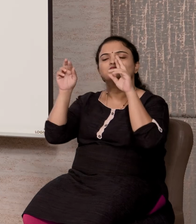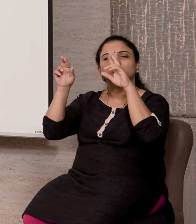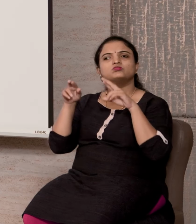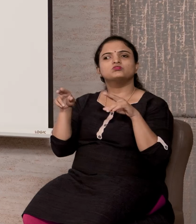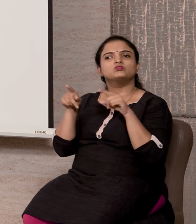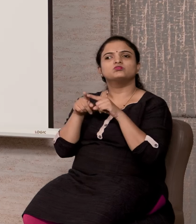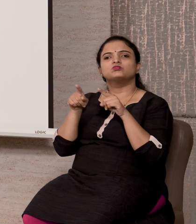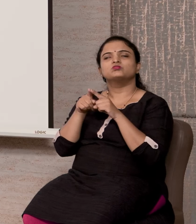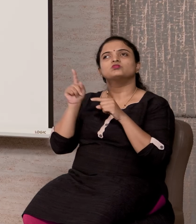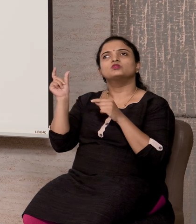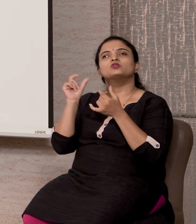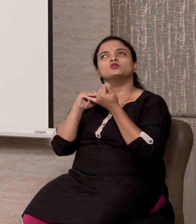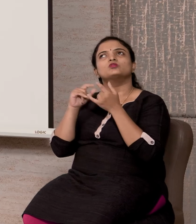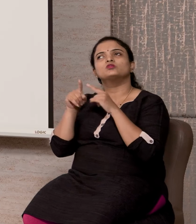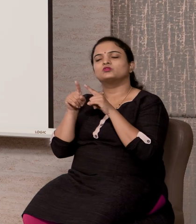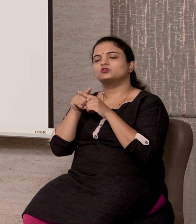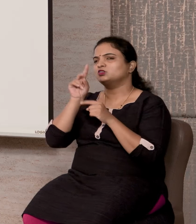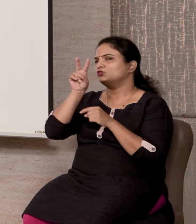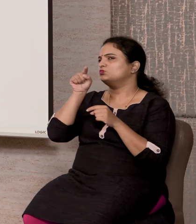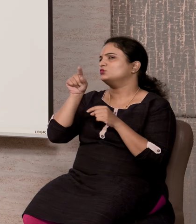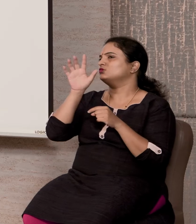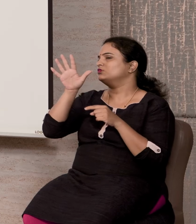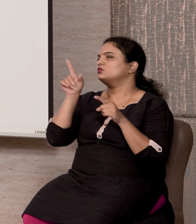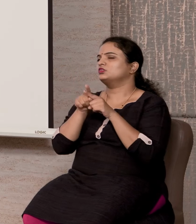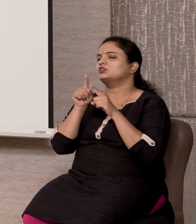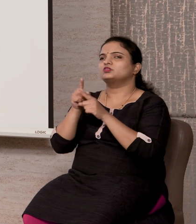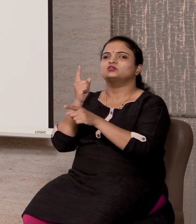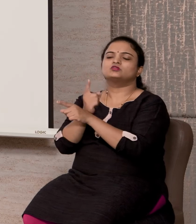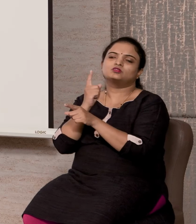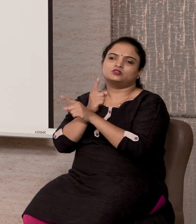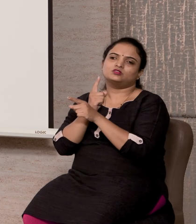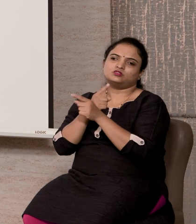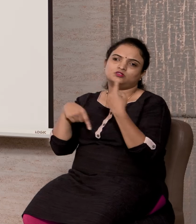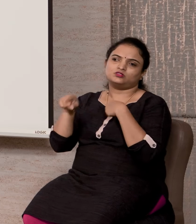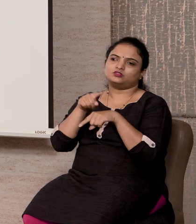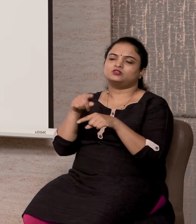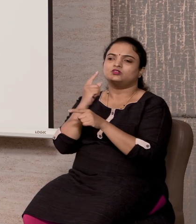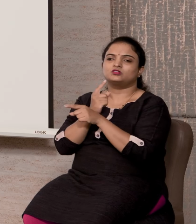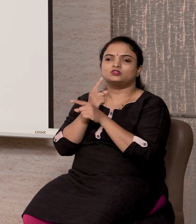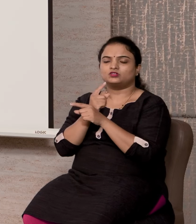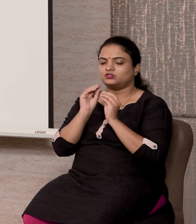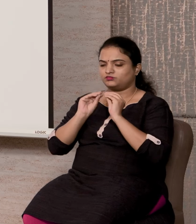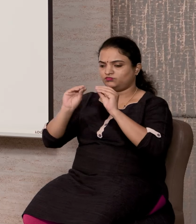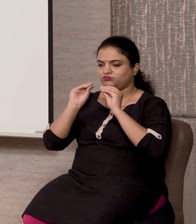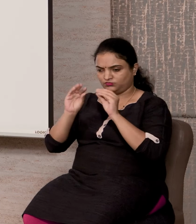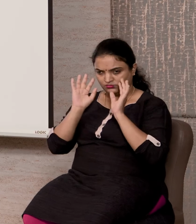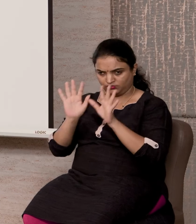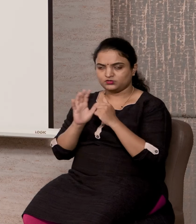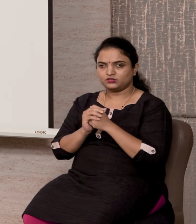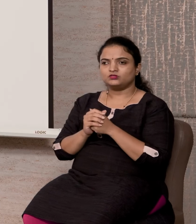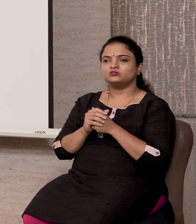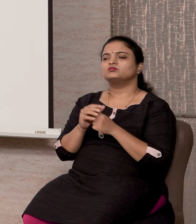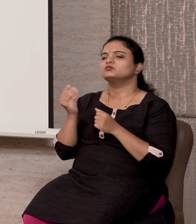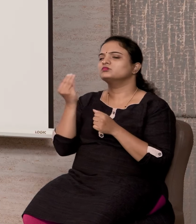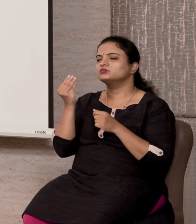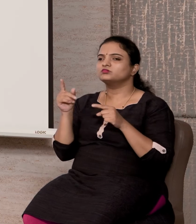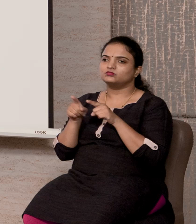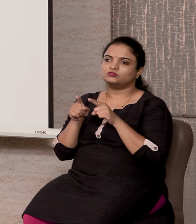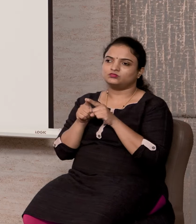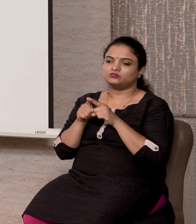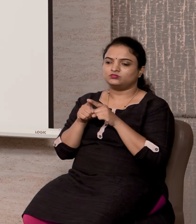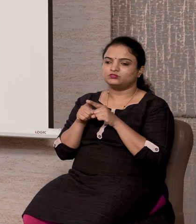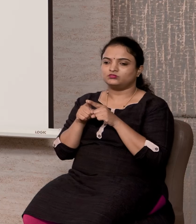that even at US, only 2.5% of teachers are teaching accessibility. So we wanted to do a similar study in India,